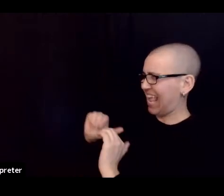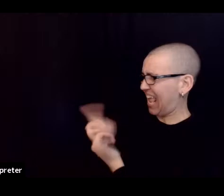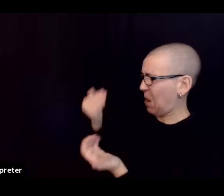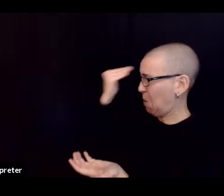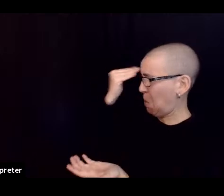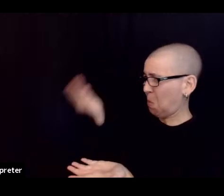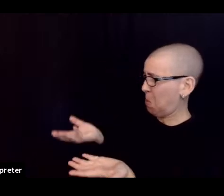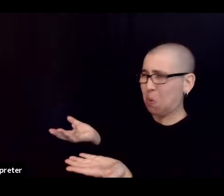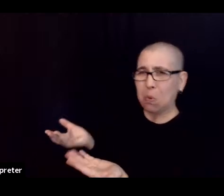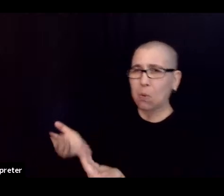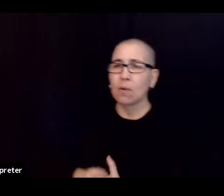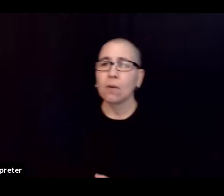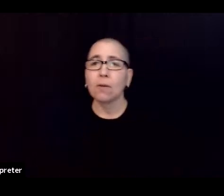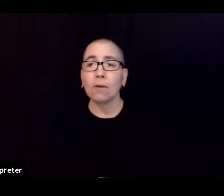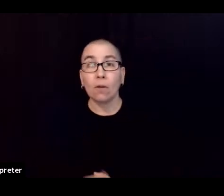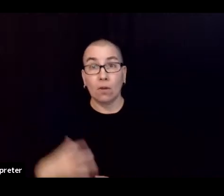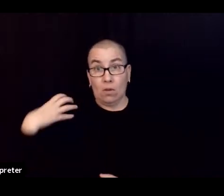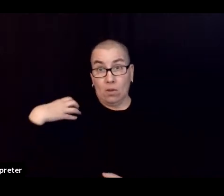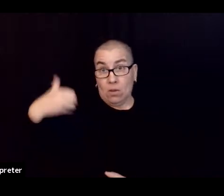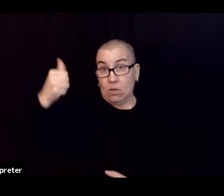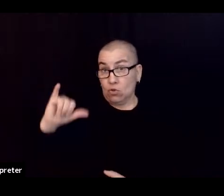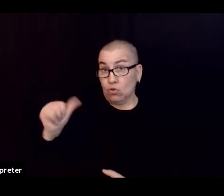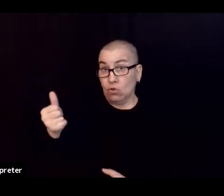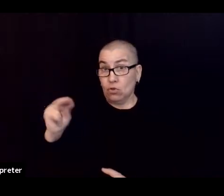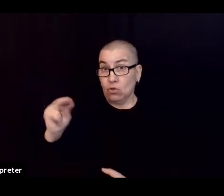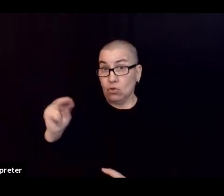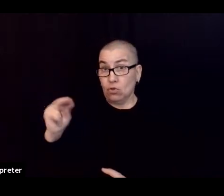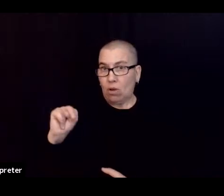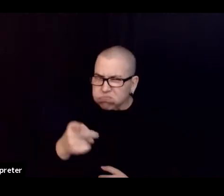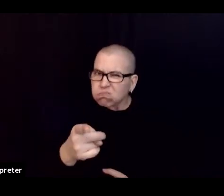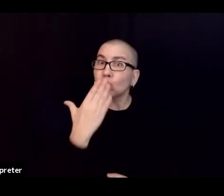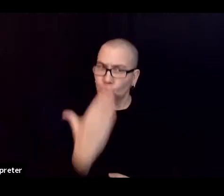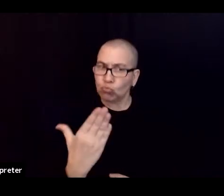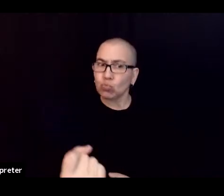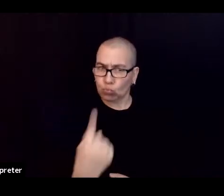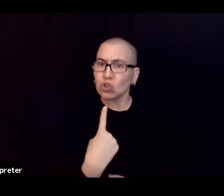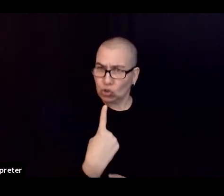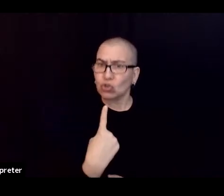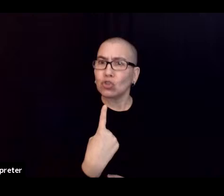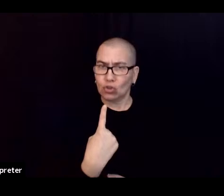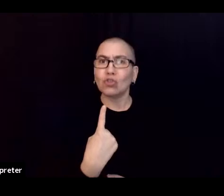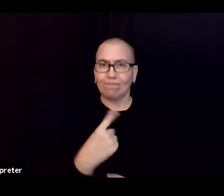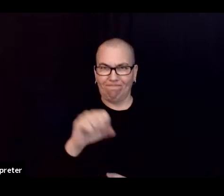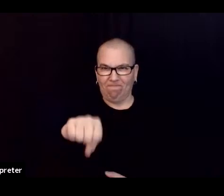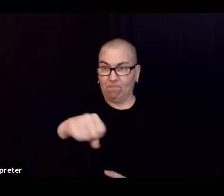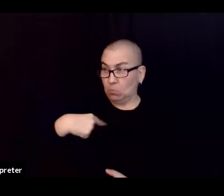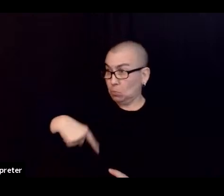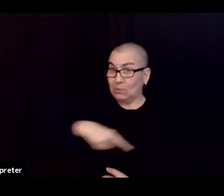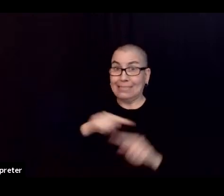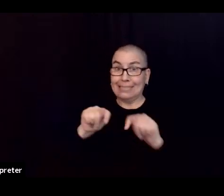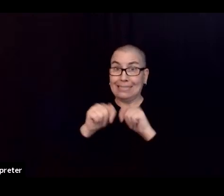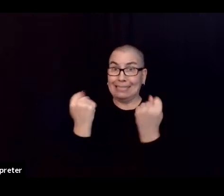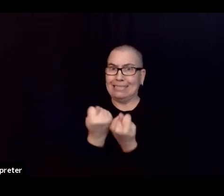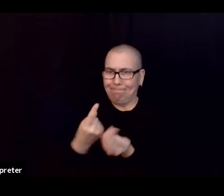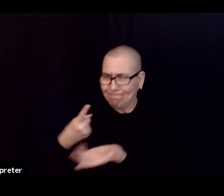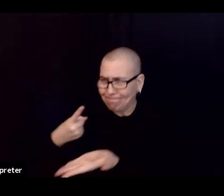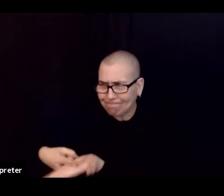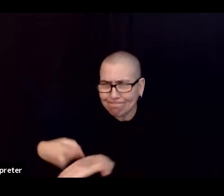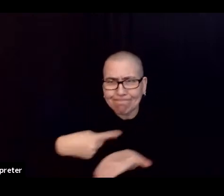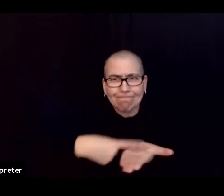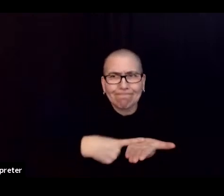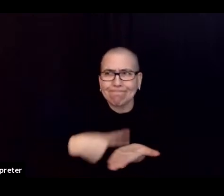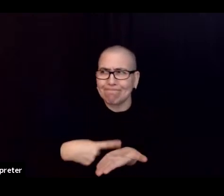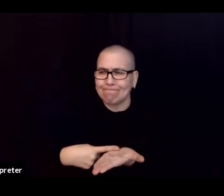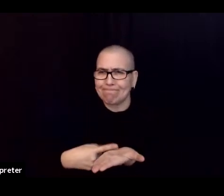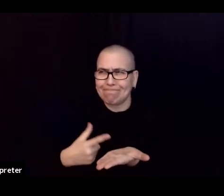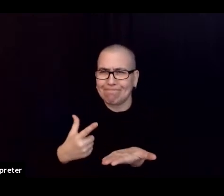eligible, we would envision, we talked a lot about this robust ecosystem we have with multiple different vaccination channels,